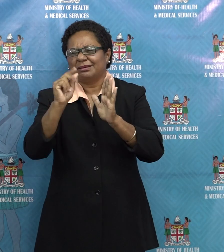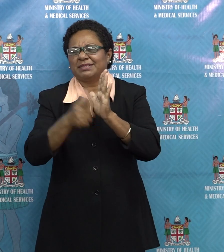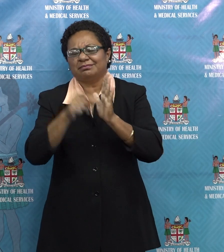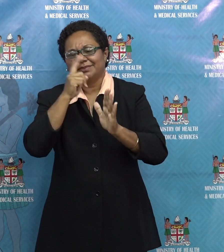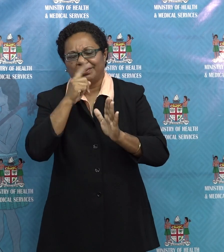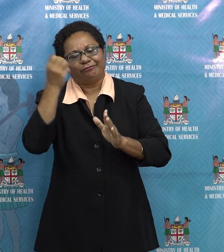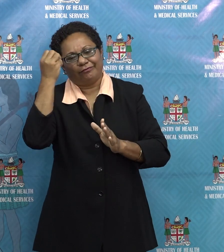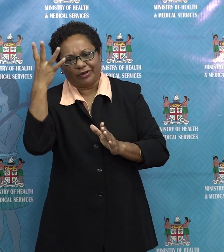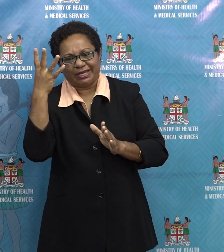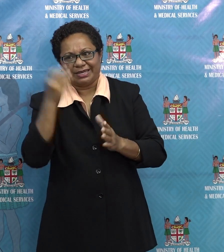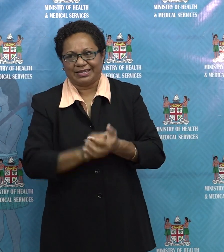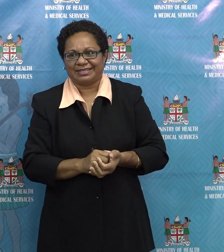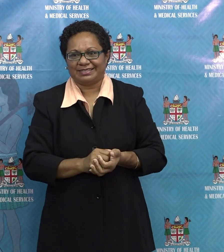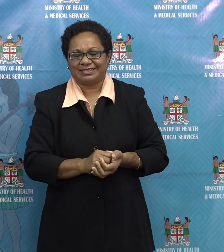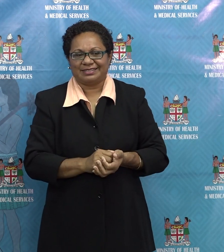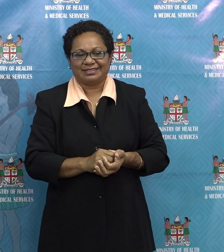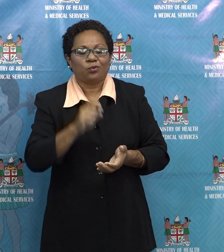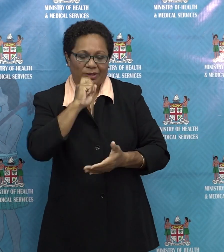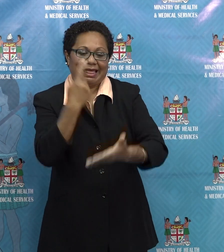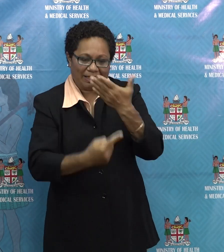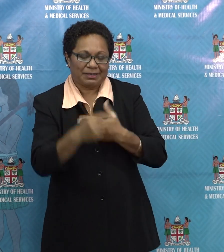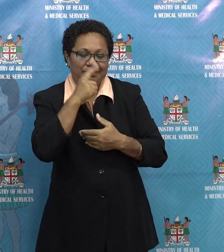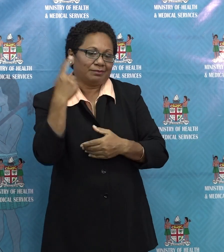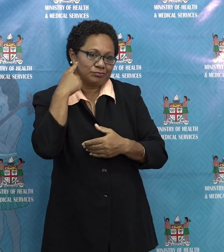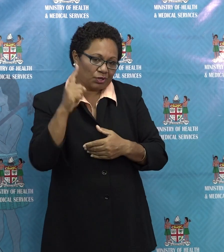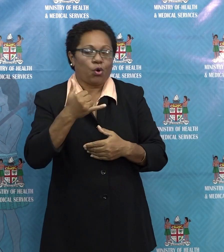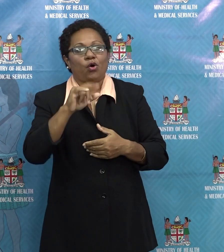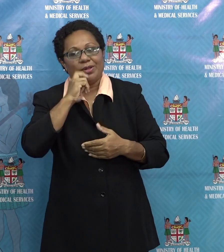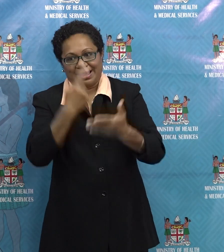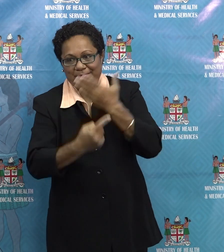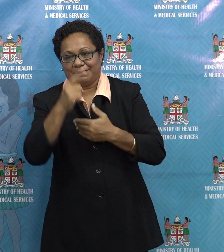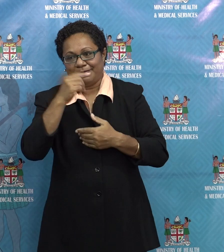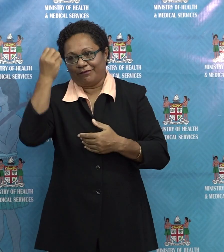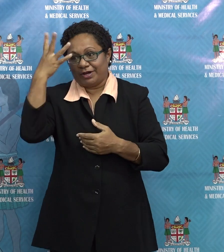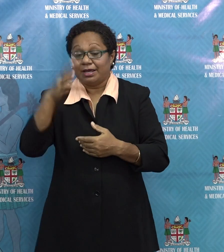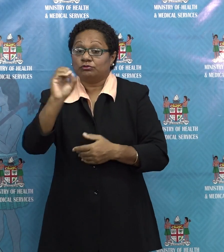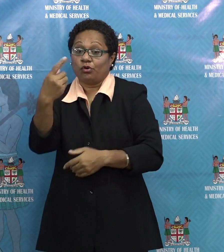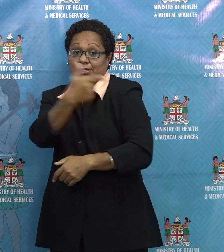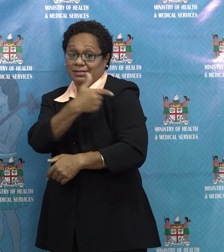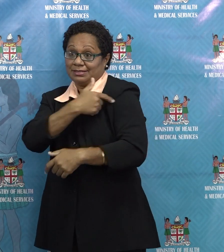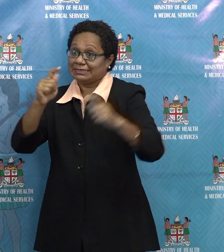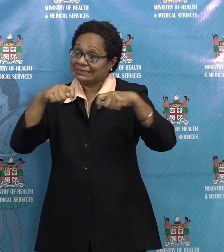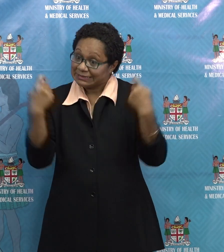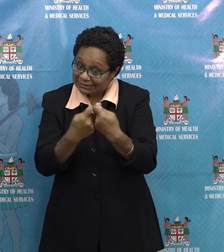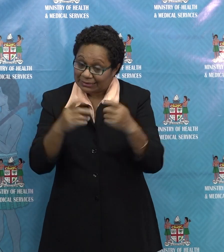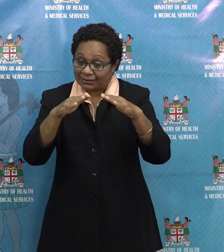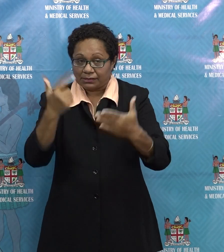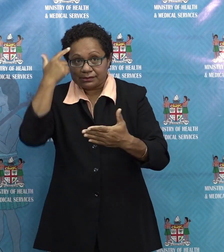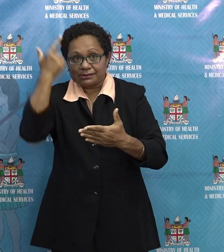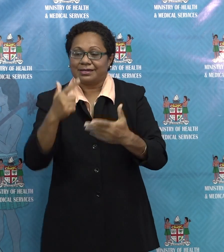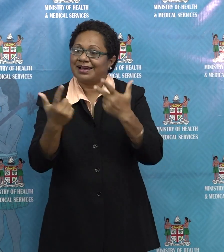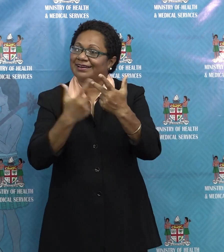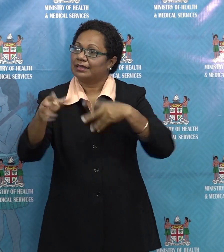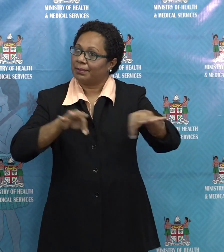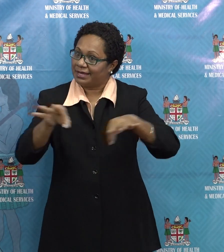you say they should. Eh? So the team, the vaccination team, have come up with another plan.